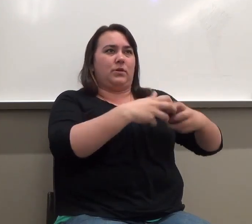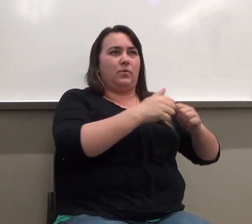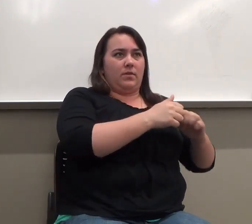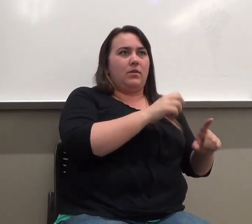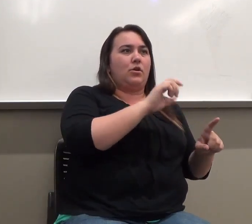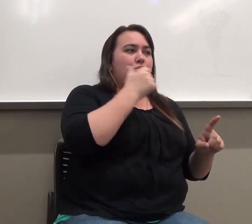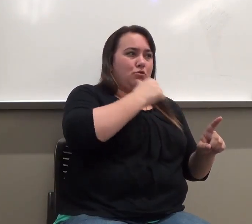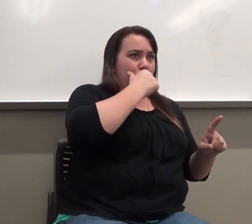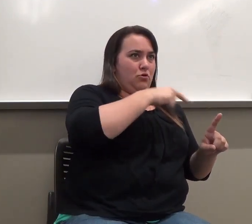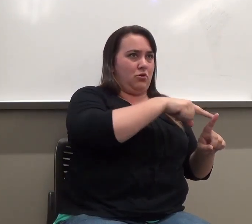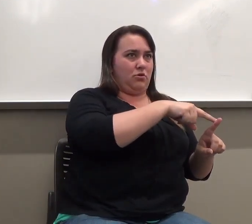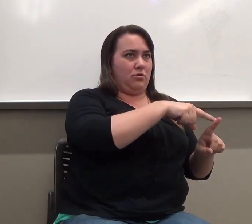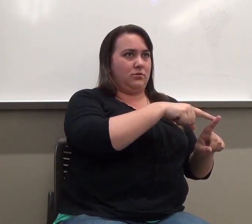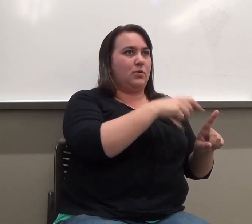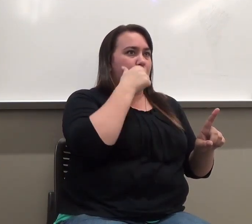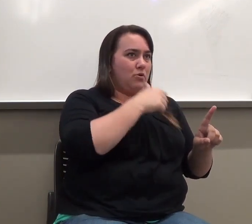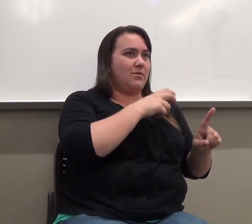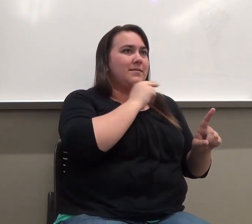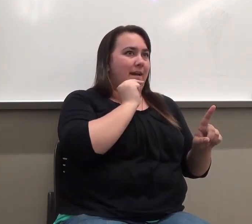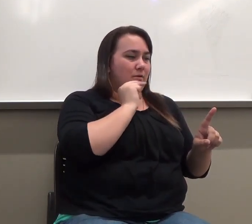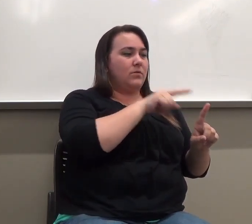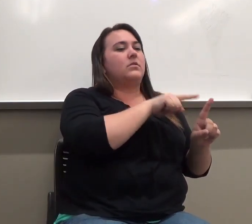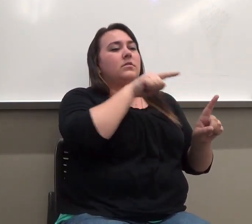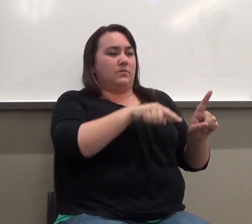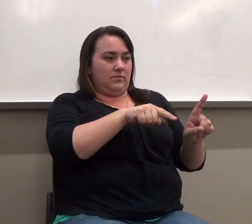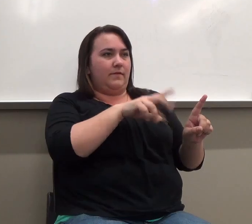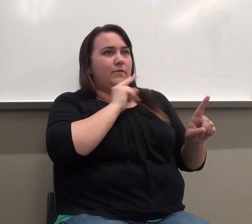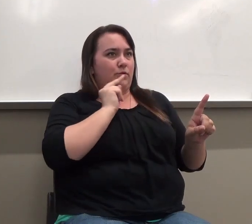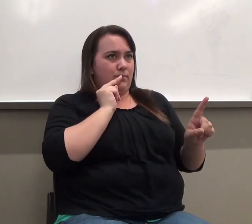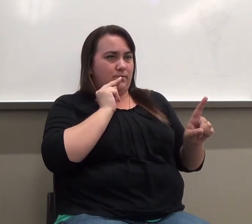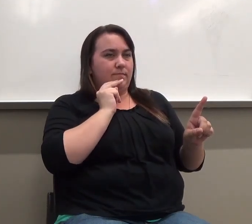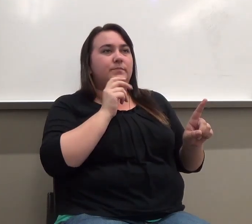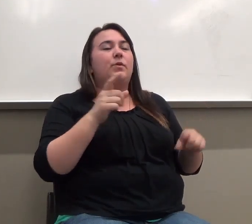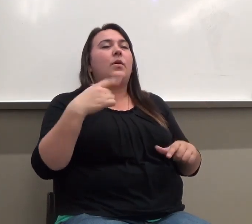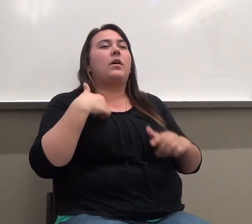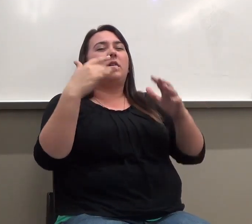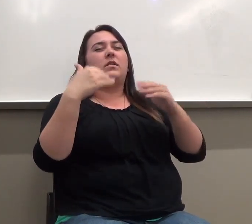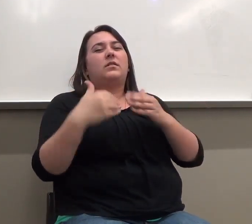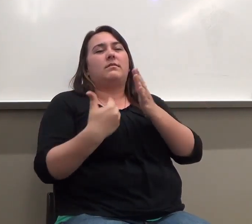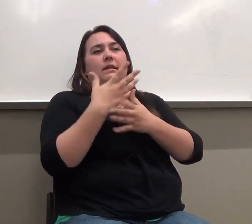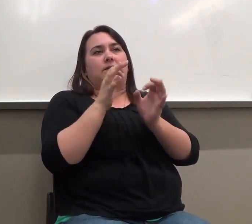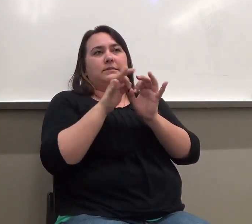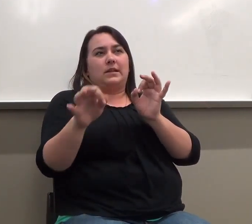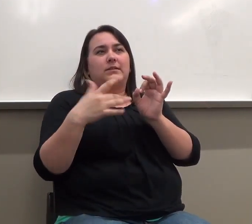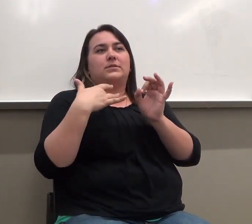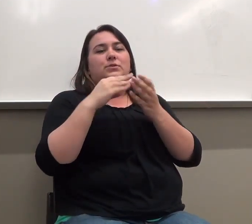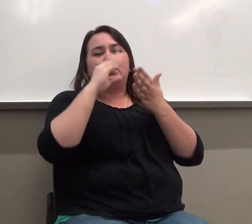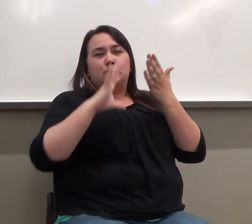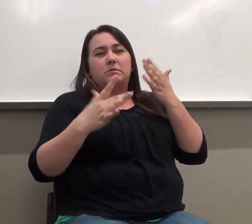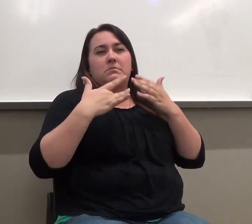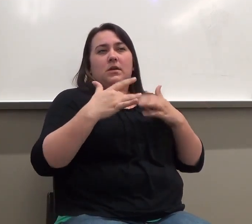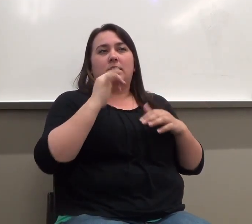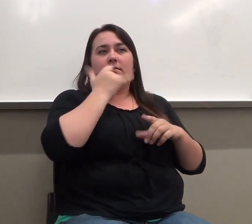up here and show you what students usually run into when they make this error. It's a little more